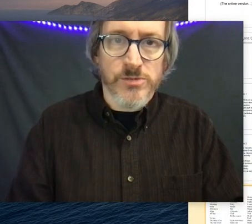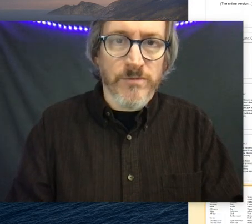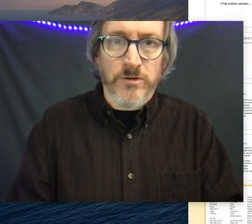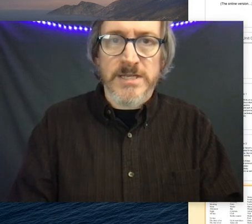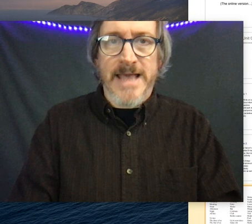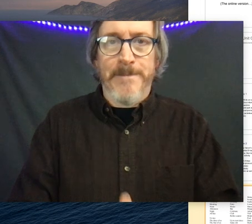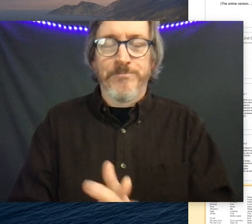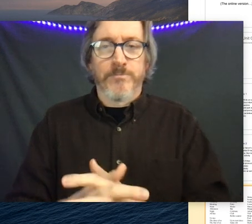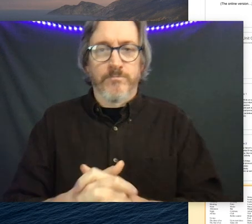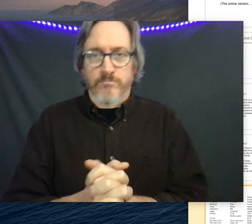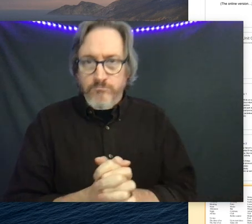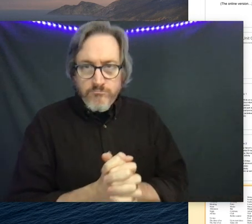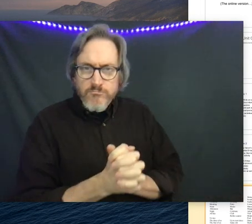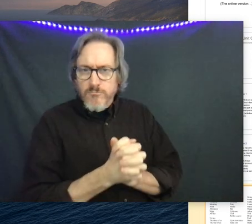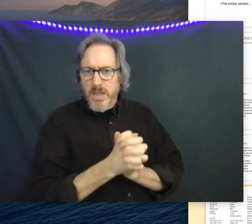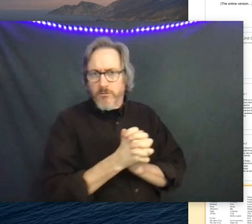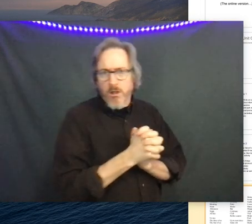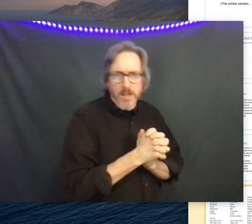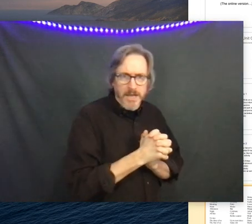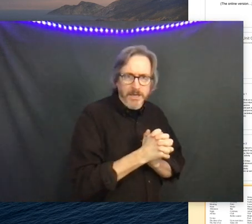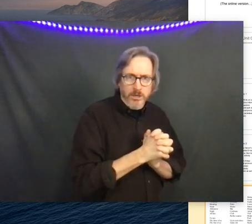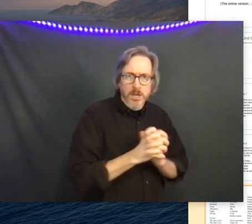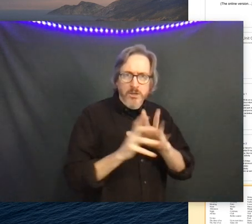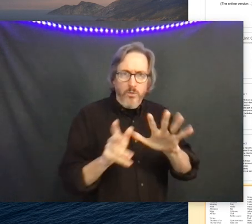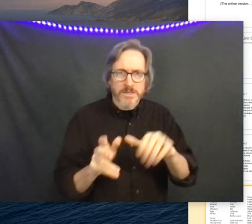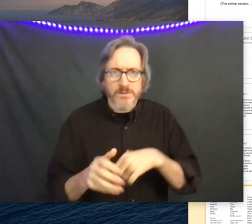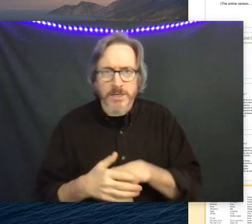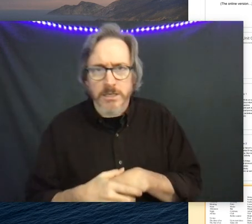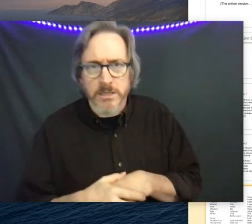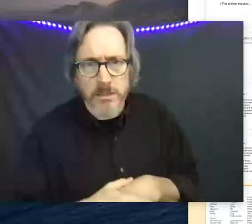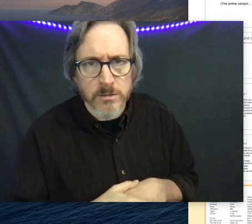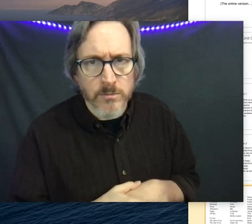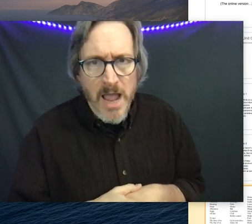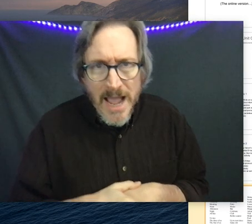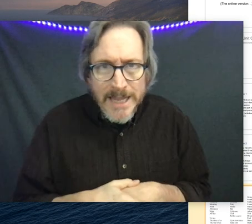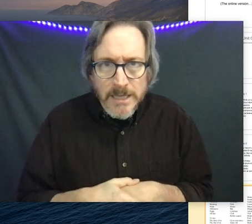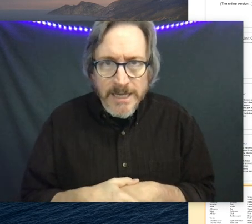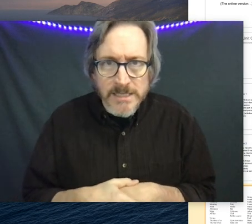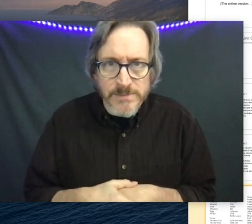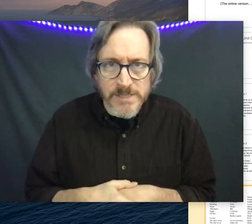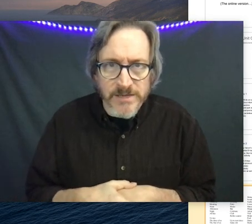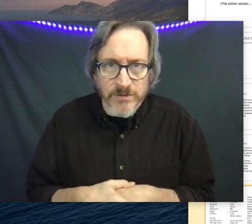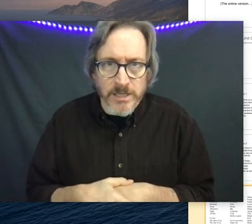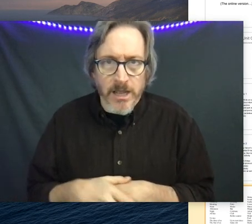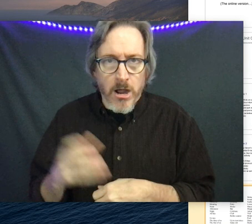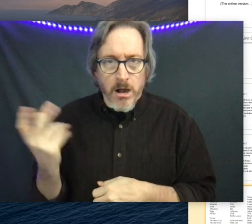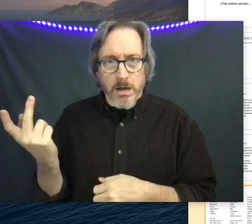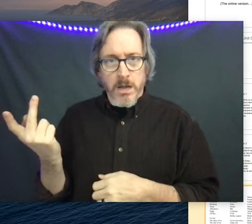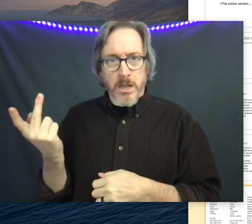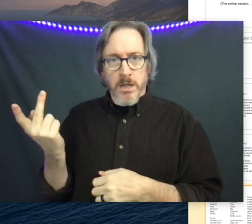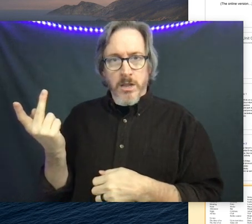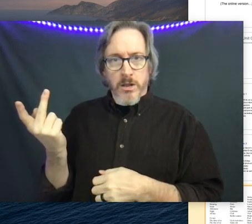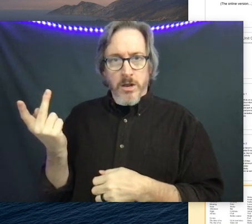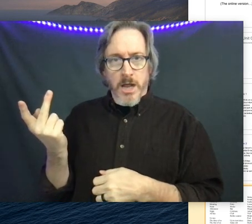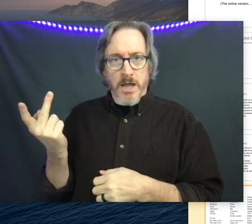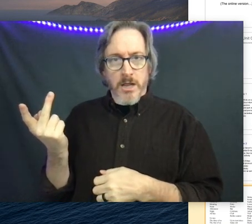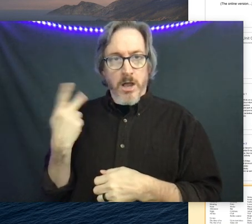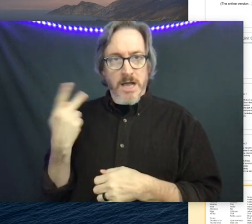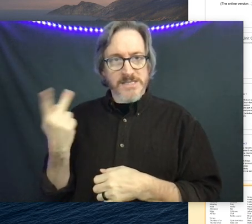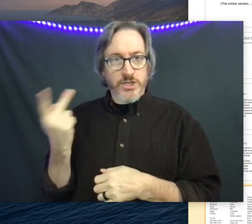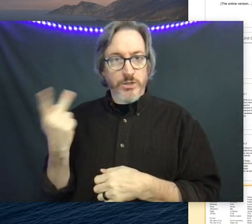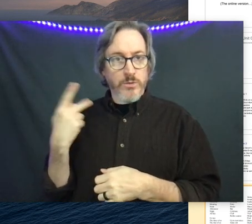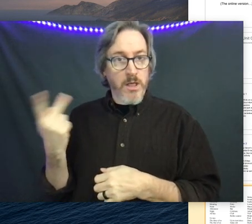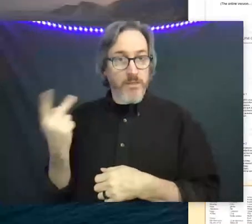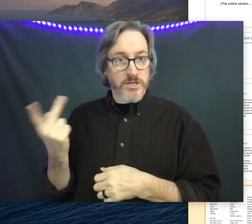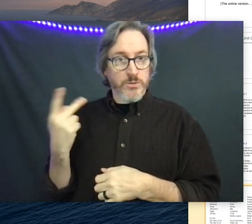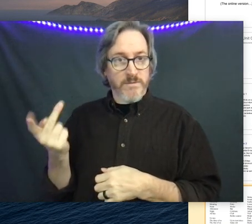so just refer to that, and they're all on here. The ones I want to highlight specifically are